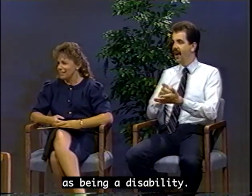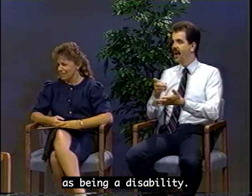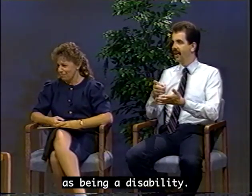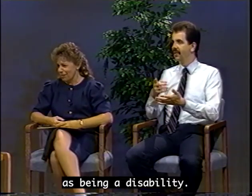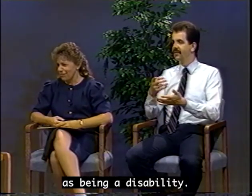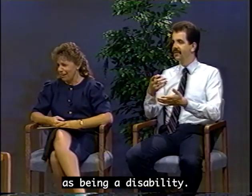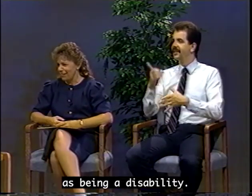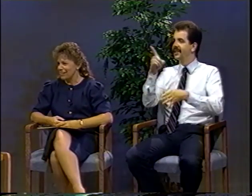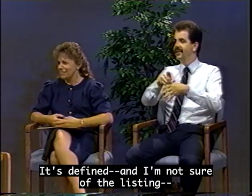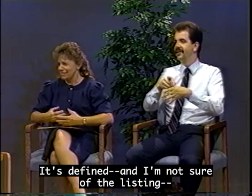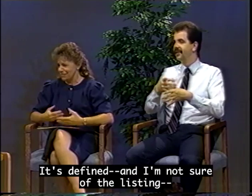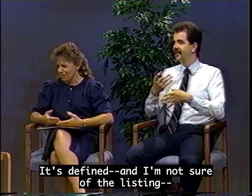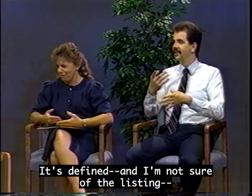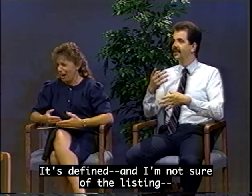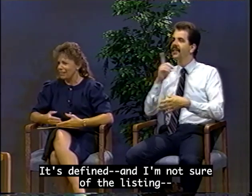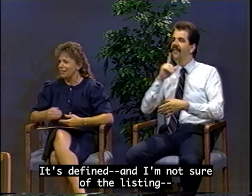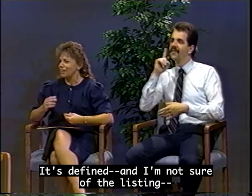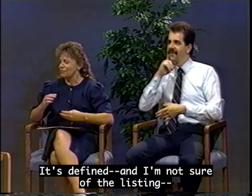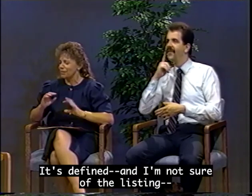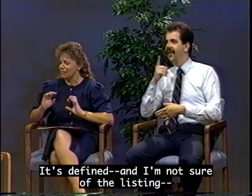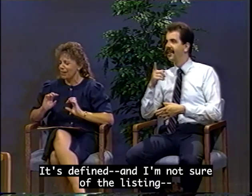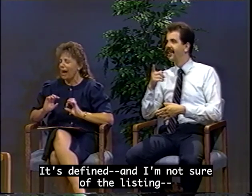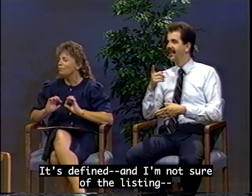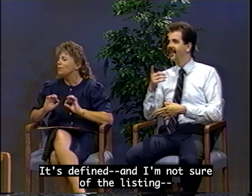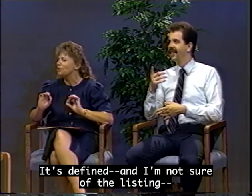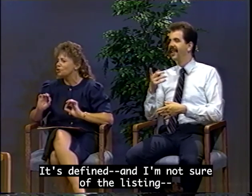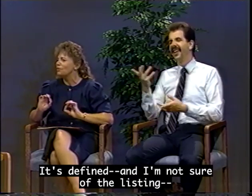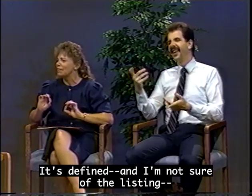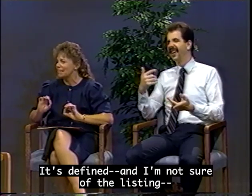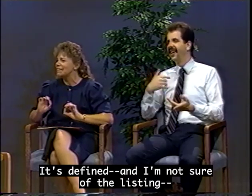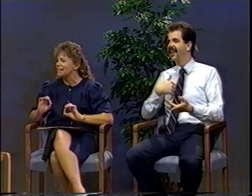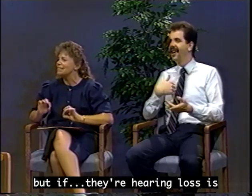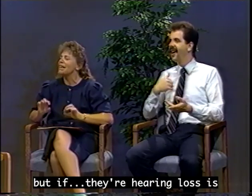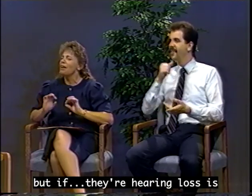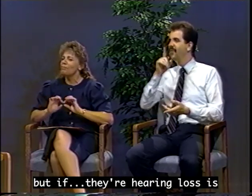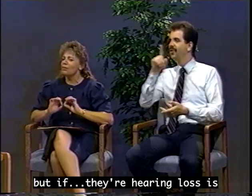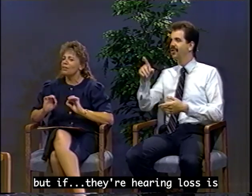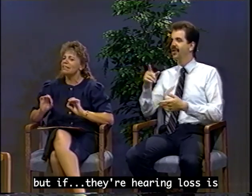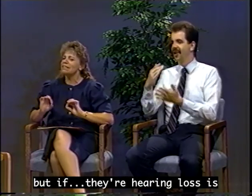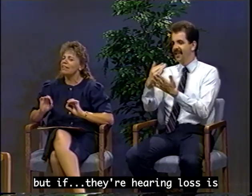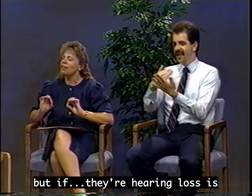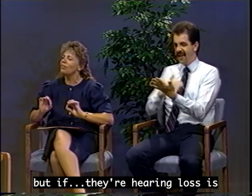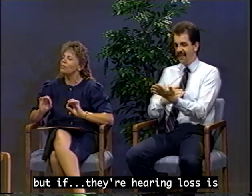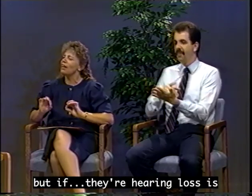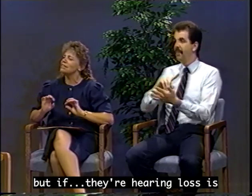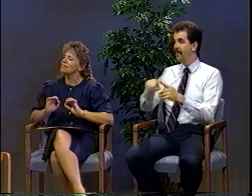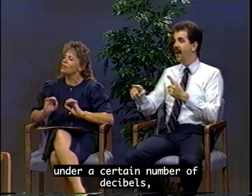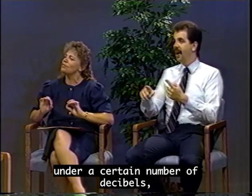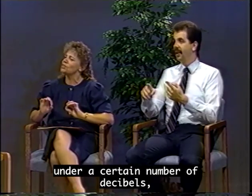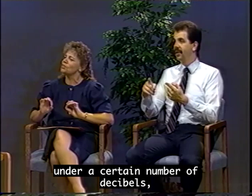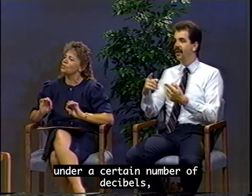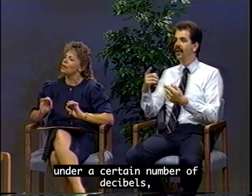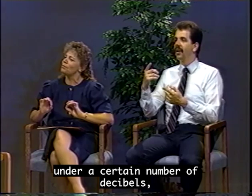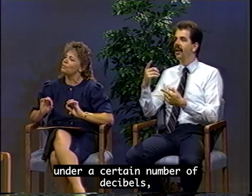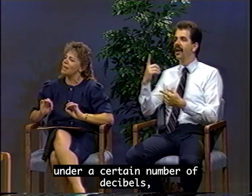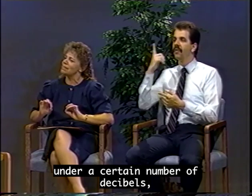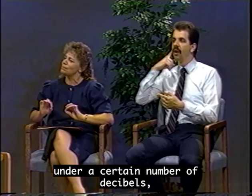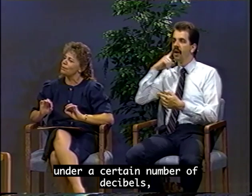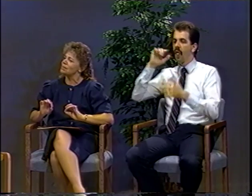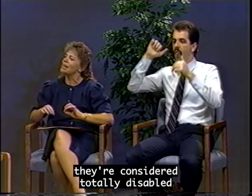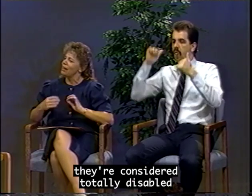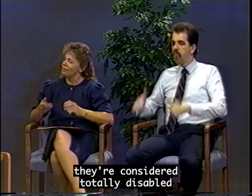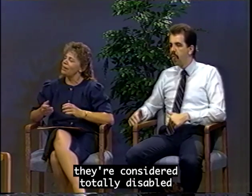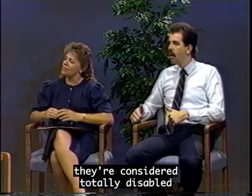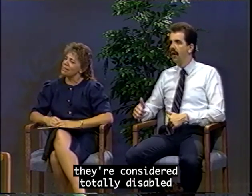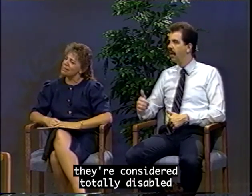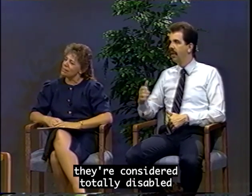being a disability. It's defined, and if it's, I'm not sure of the listings, but if their hearing loss is under a certain number of